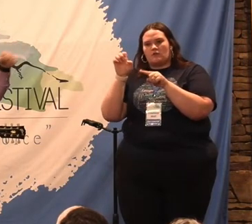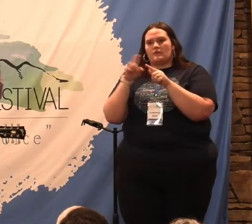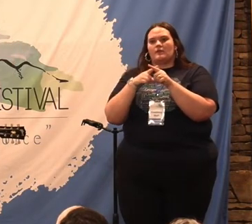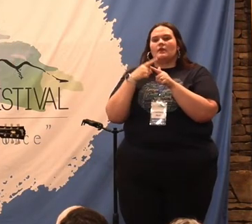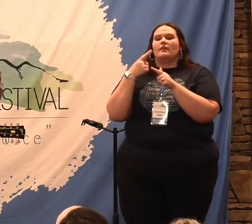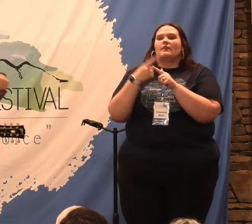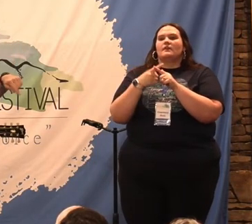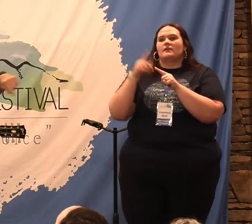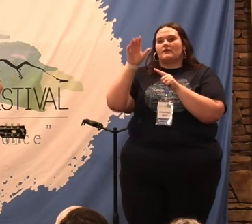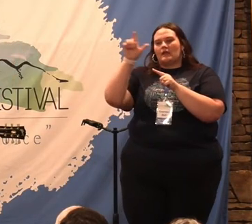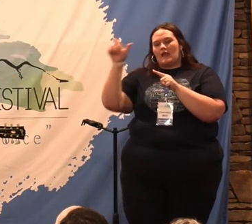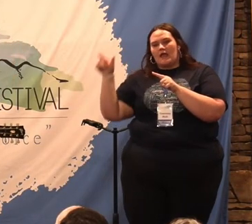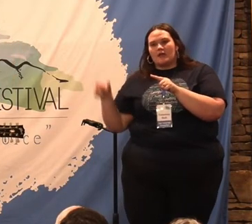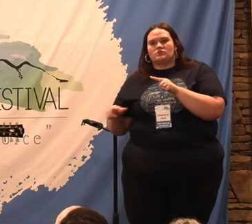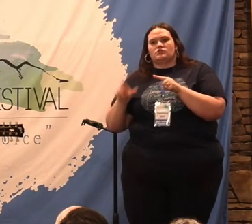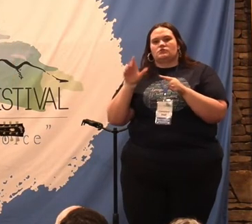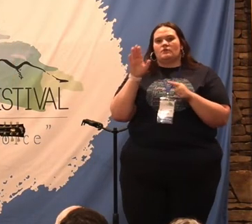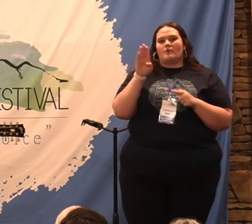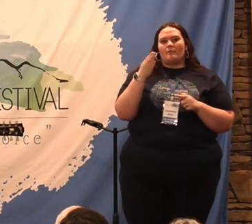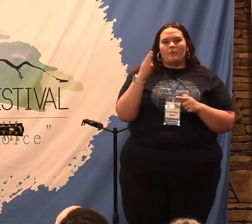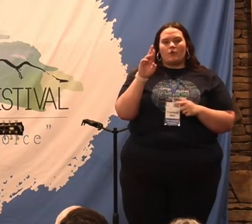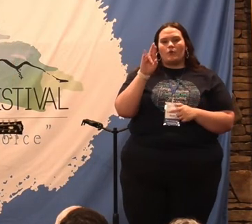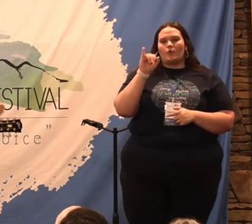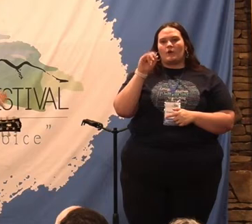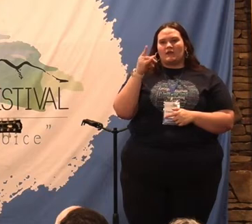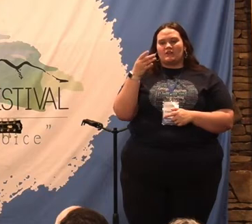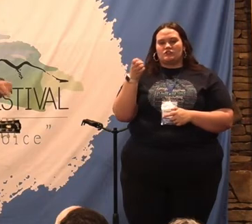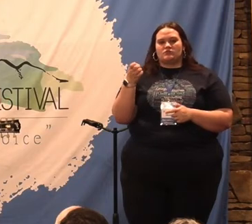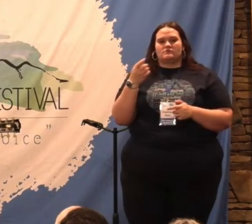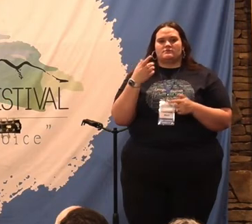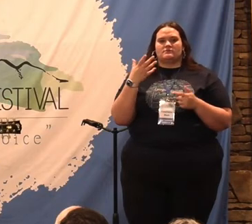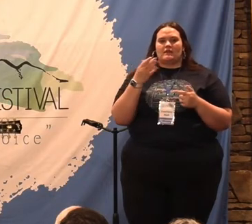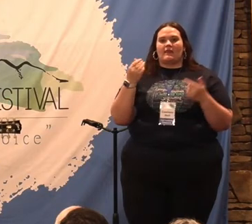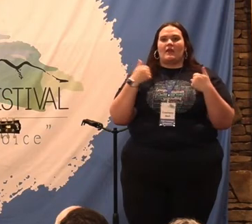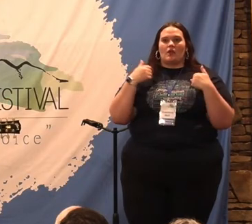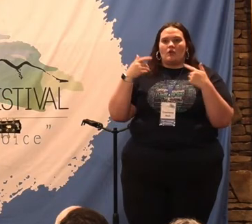Blue Ridge and off the Blue Ridge and there was a road that went like this.